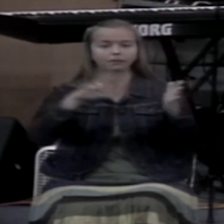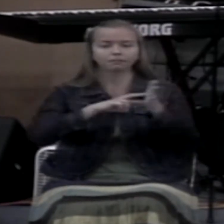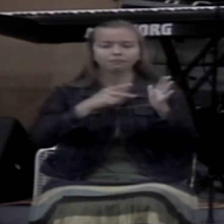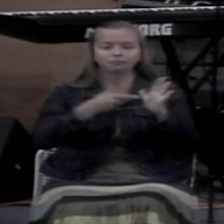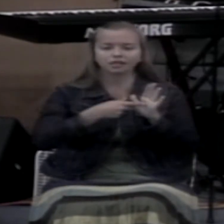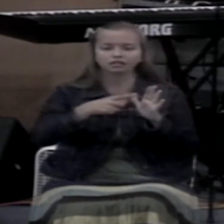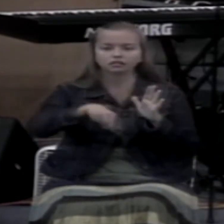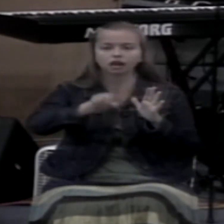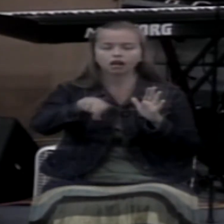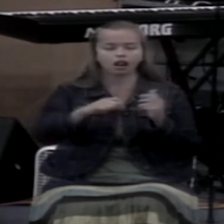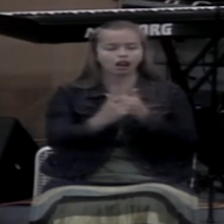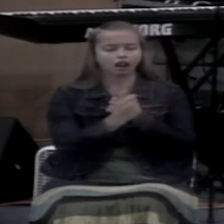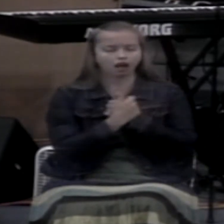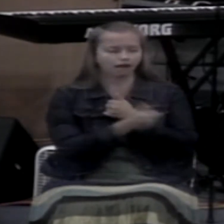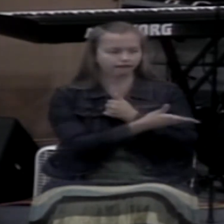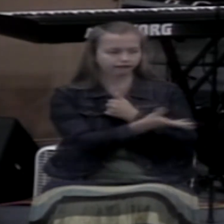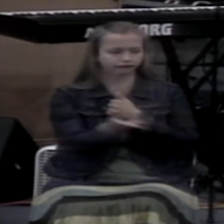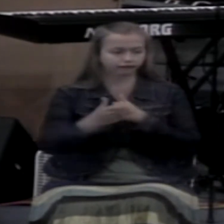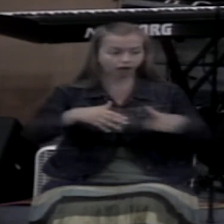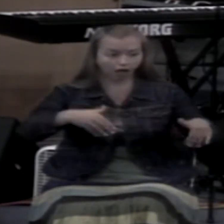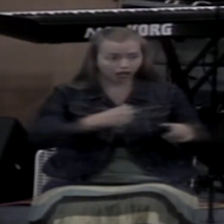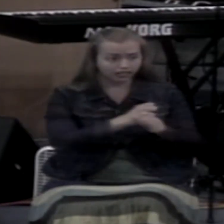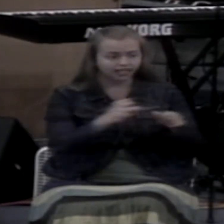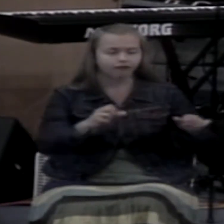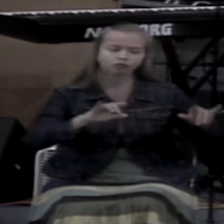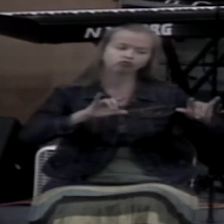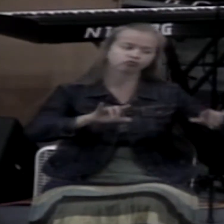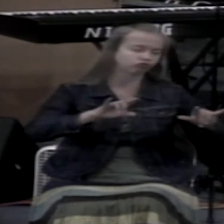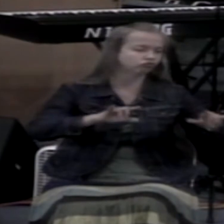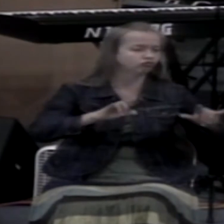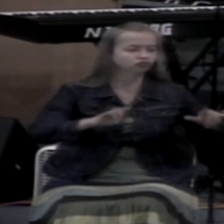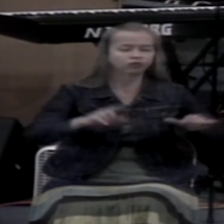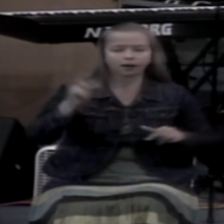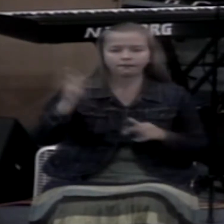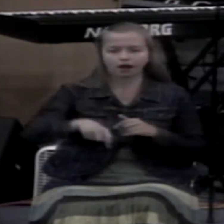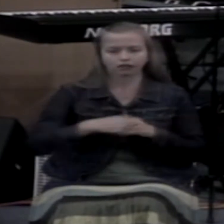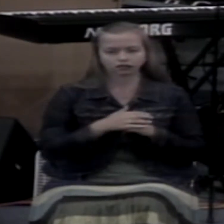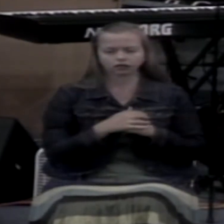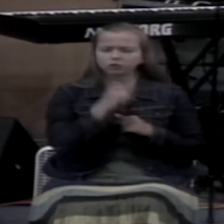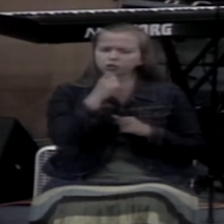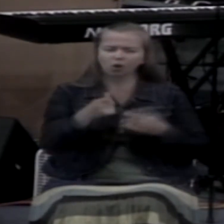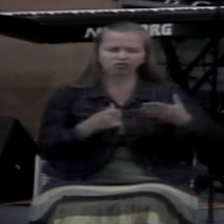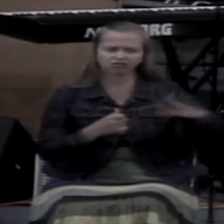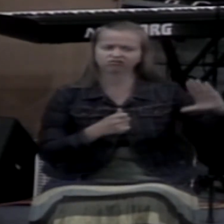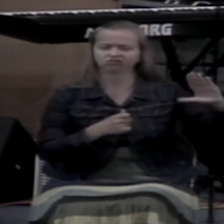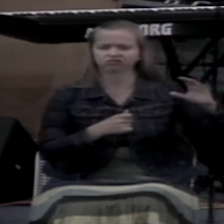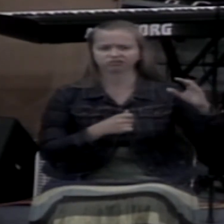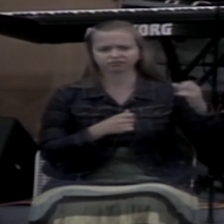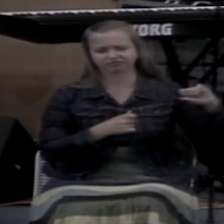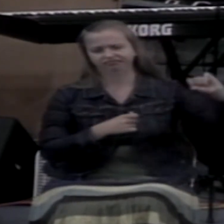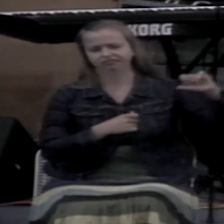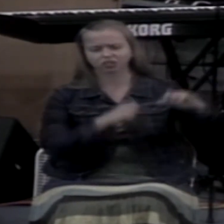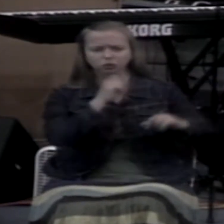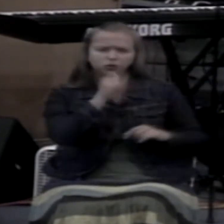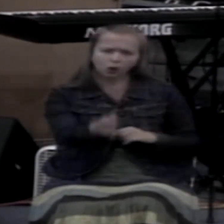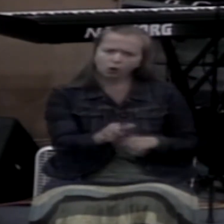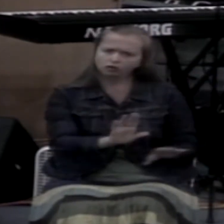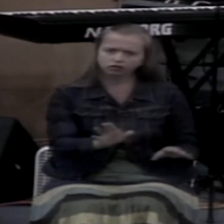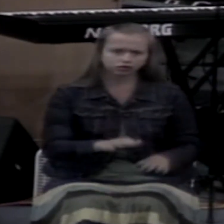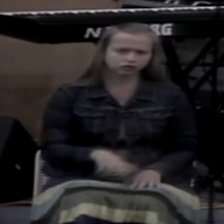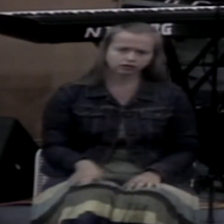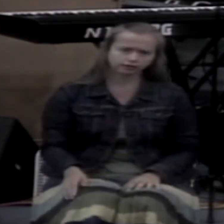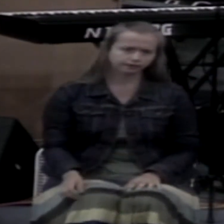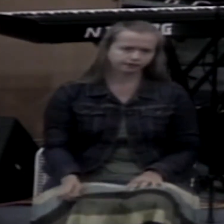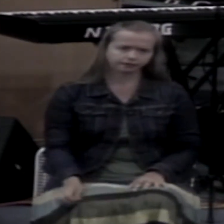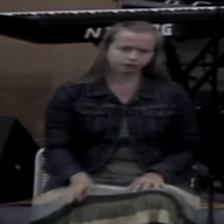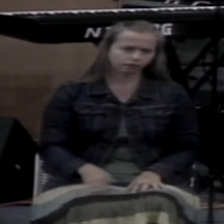And another thing that I think that we have not done the kingdom of God a favor in, and that is